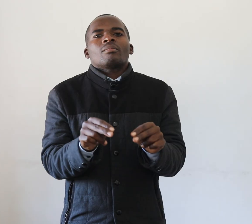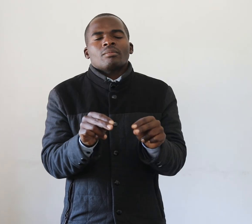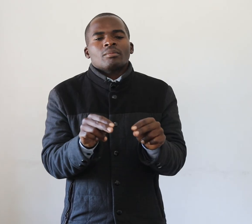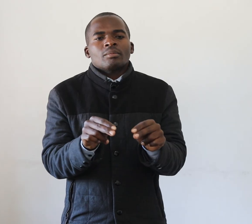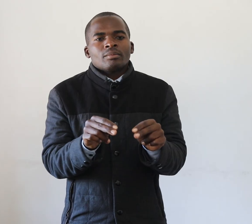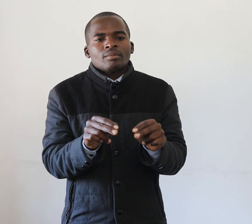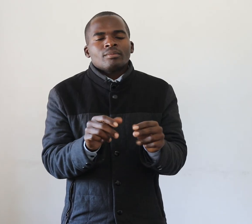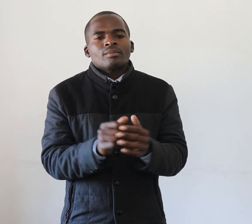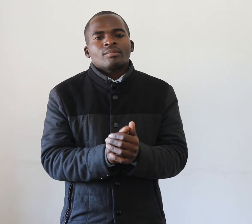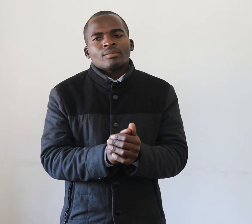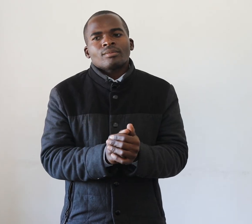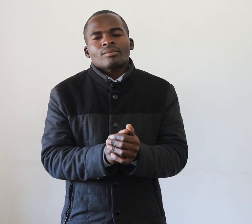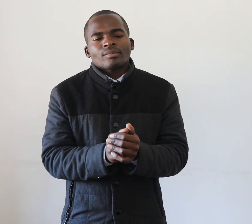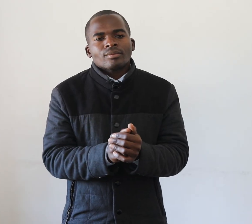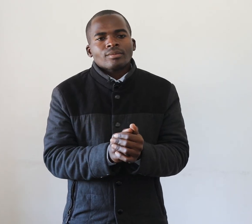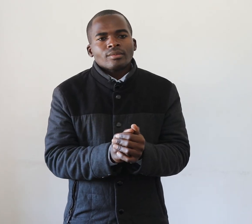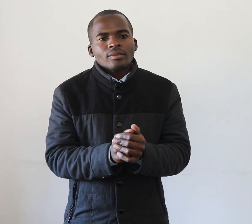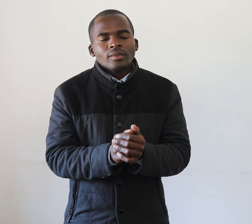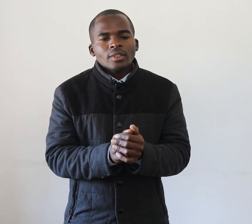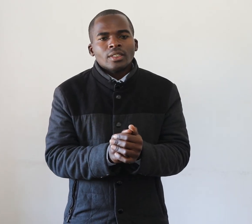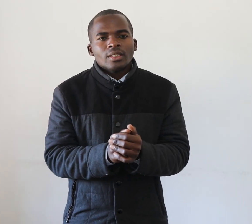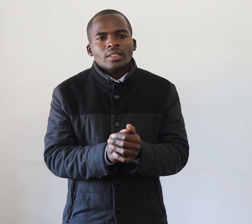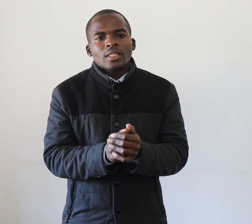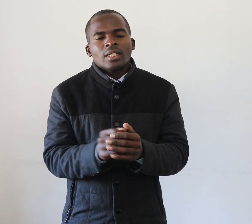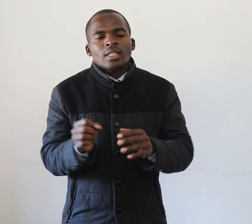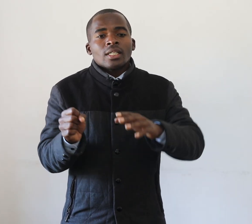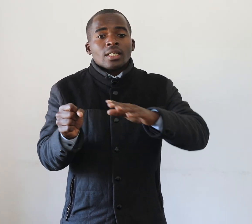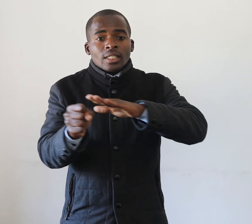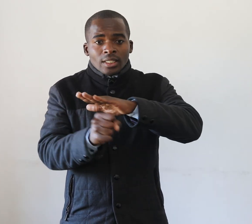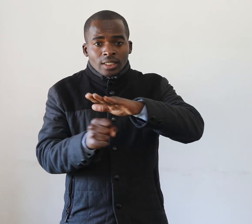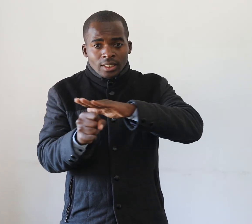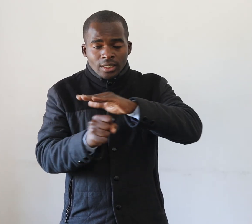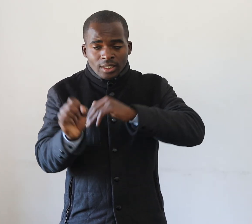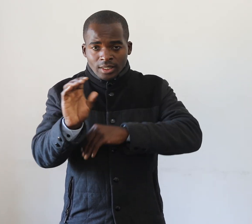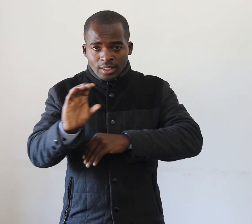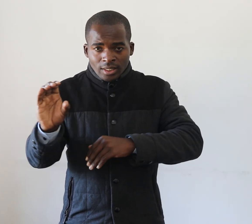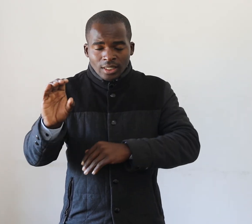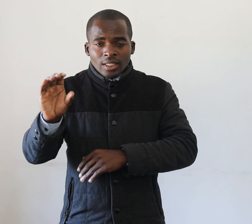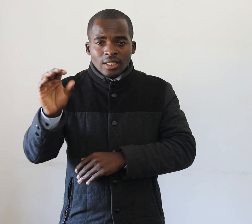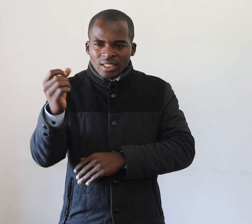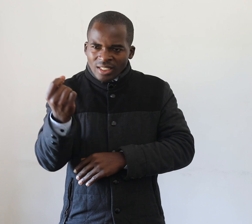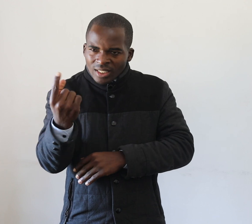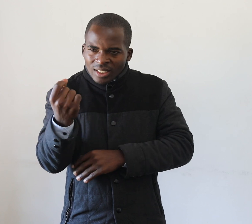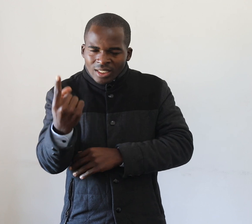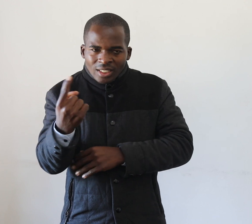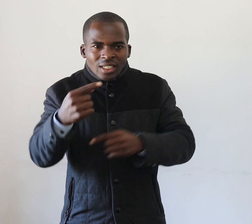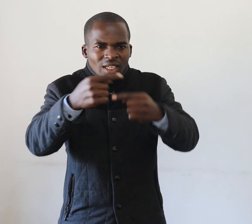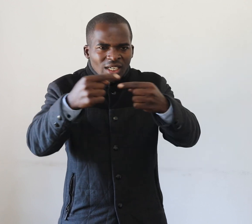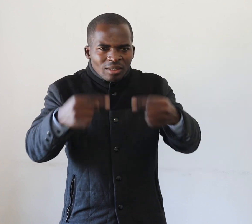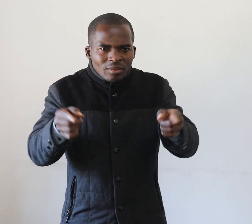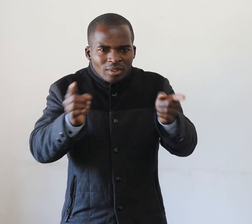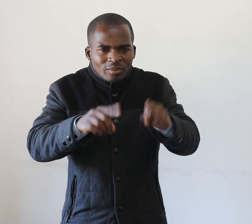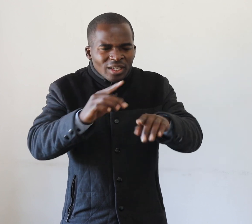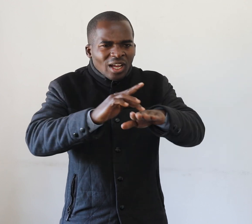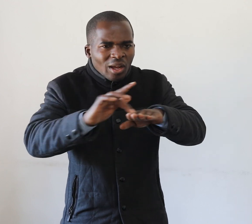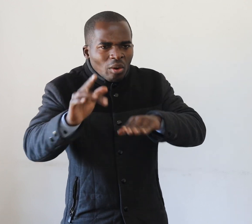Finally, subsection 11 says that if a vacancy happens within 180